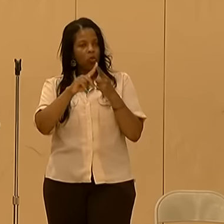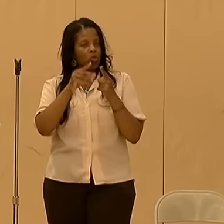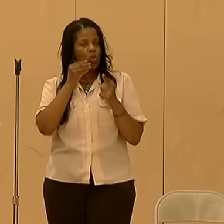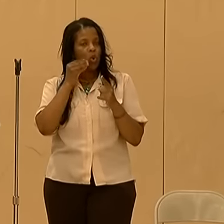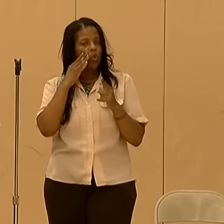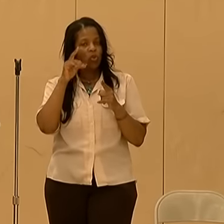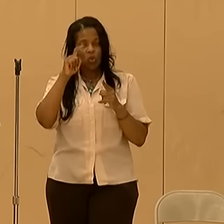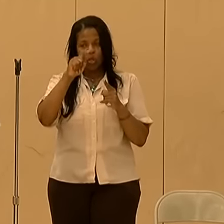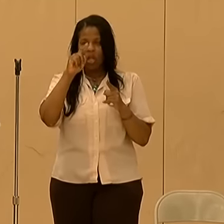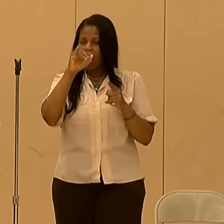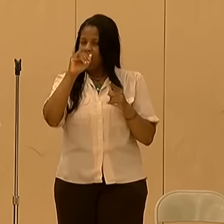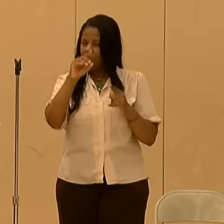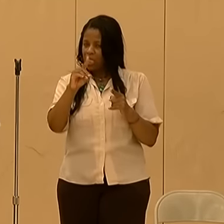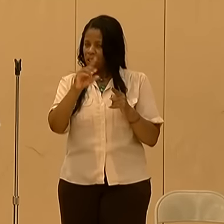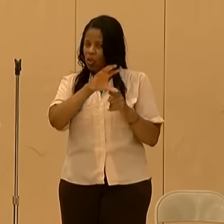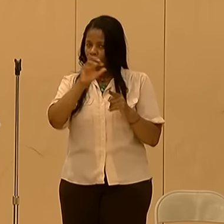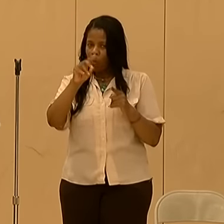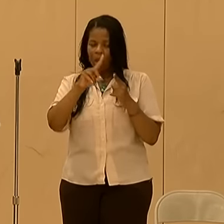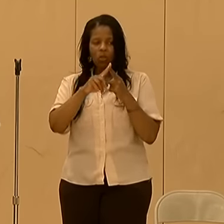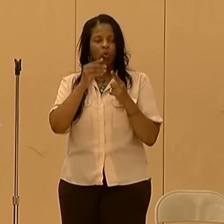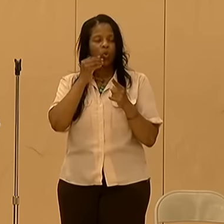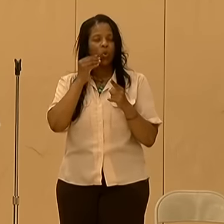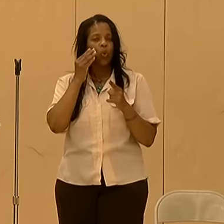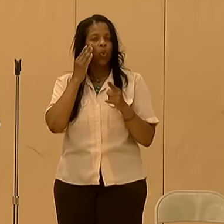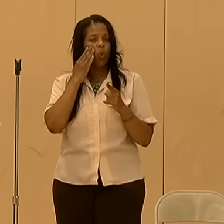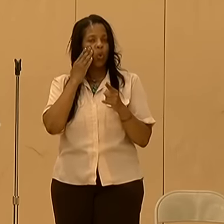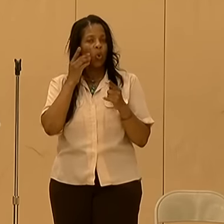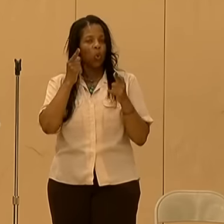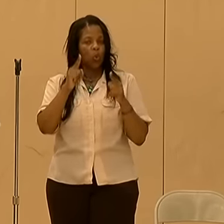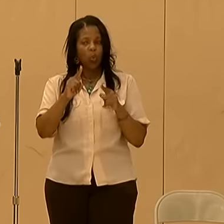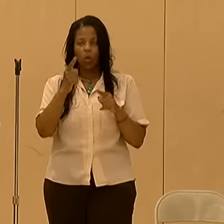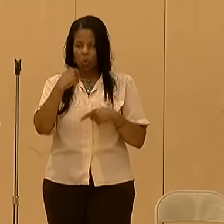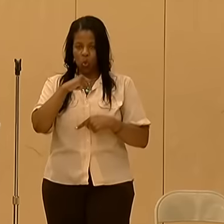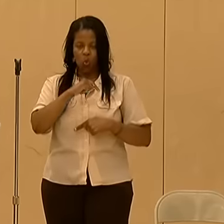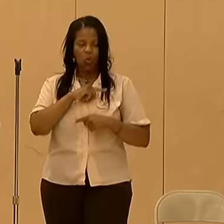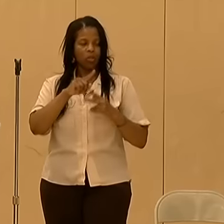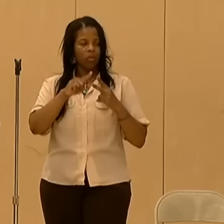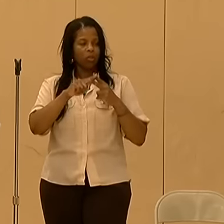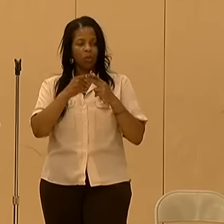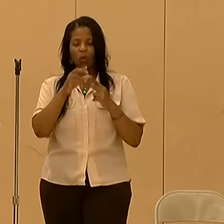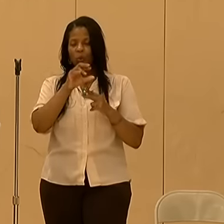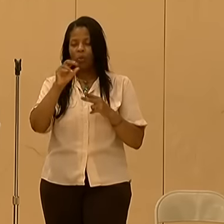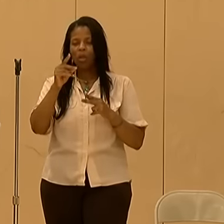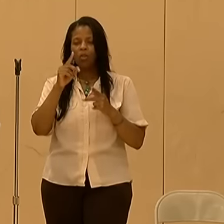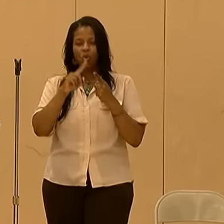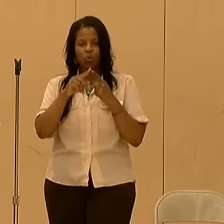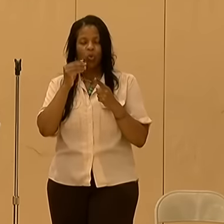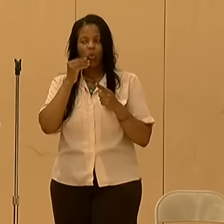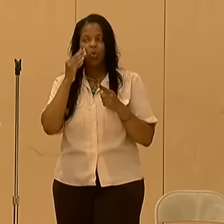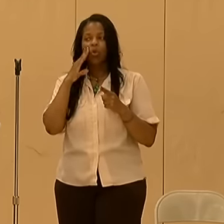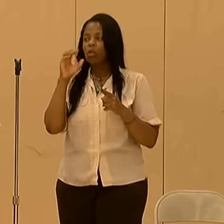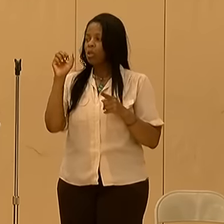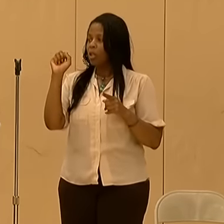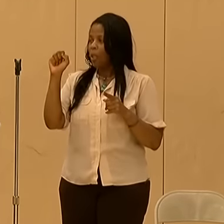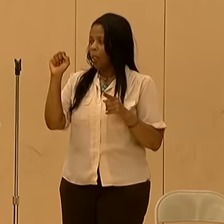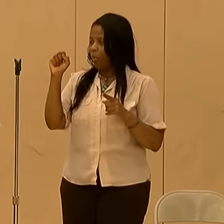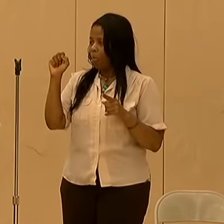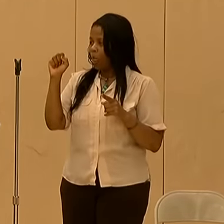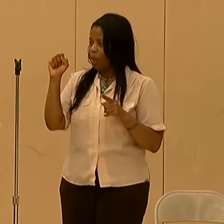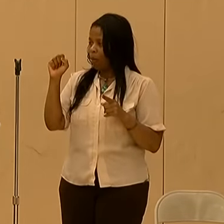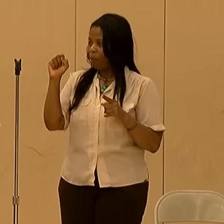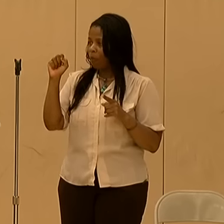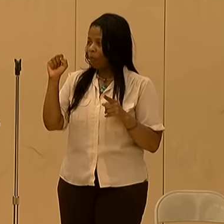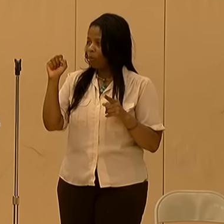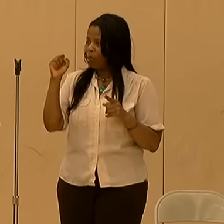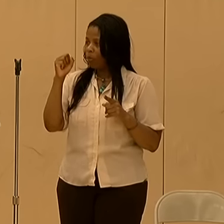need identification to get back into their homes when we start repopulating? And the answer would be yes. Did I get the question